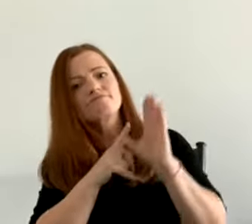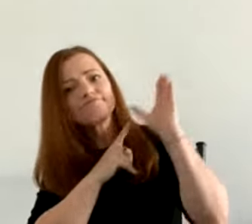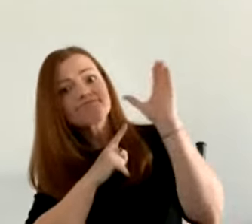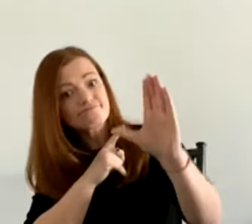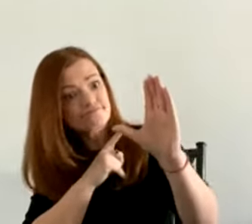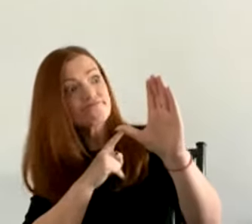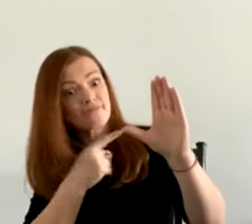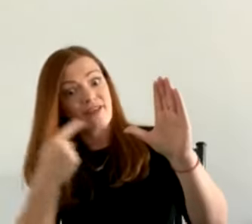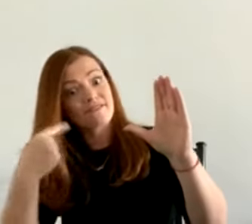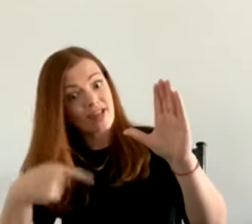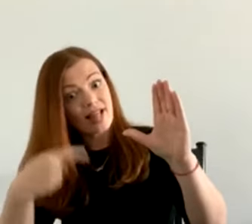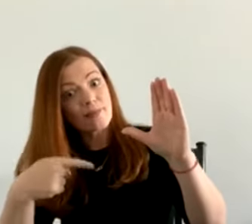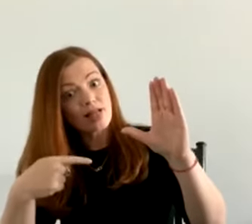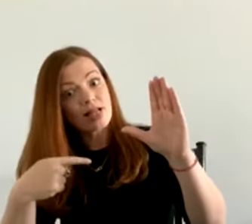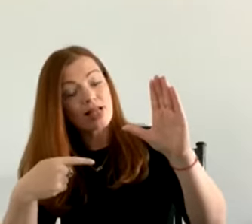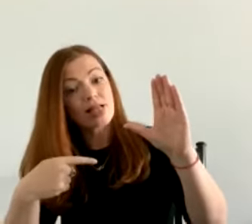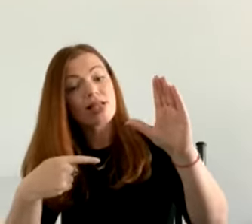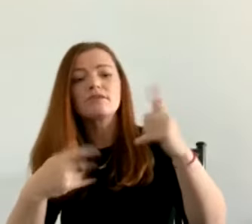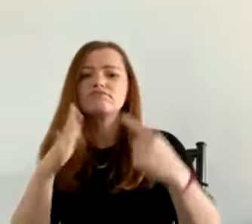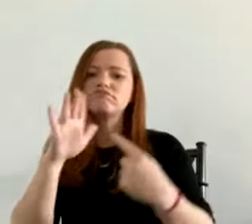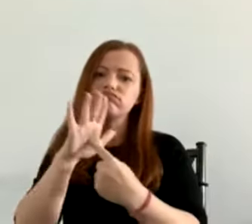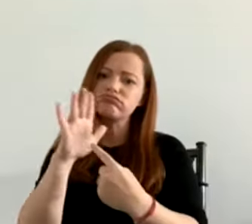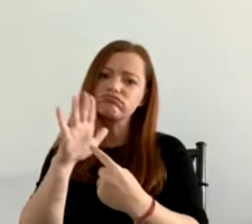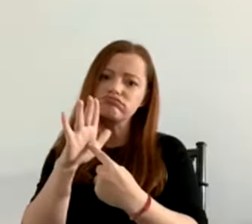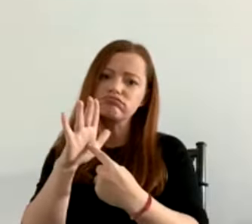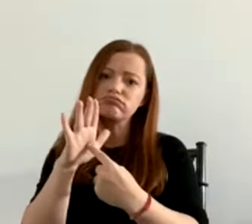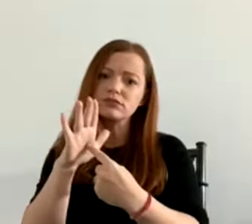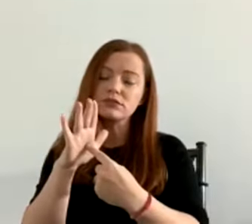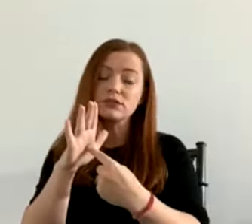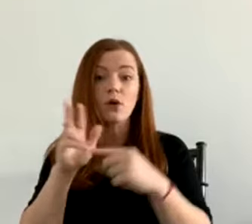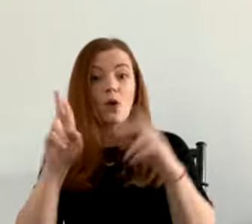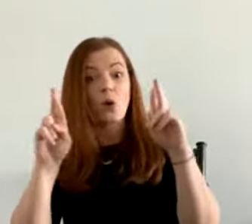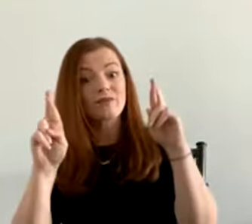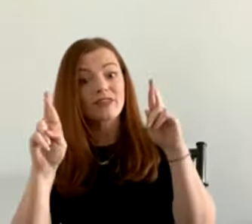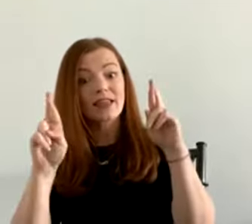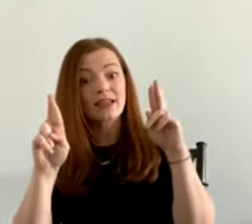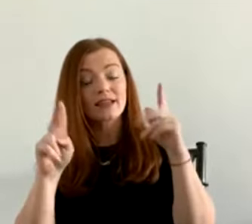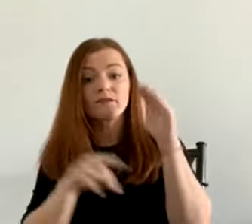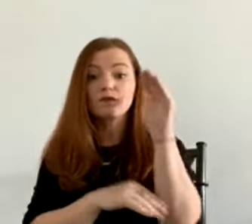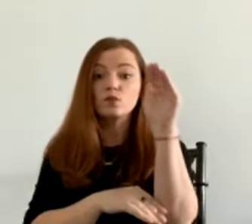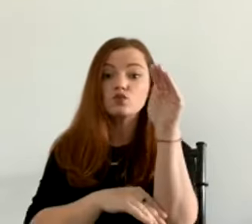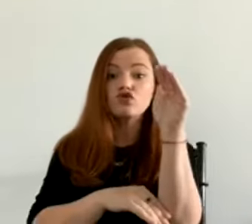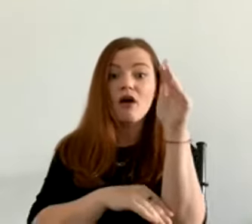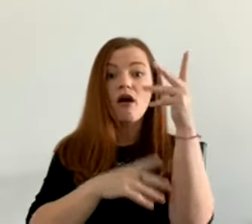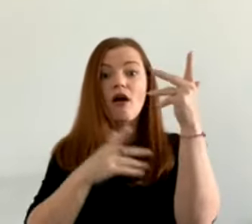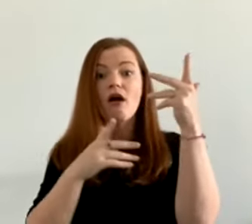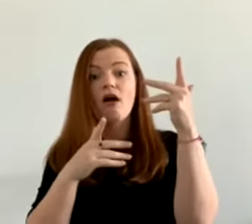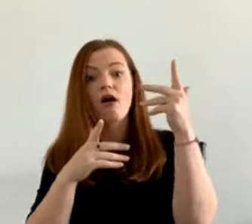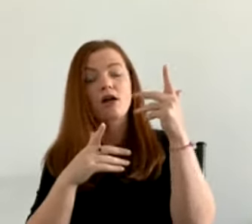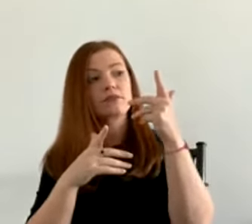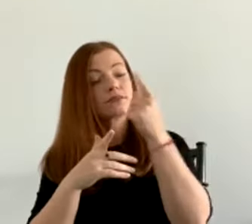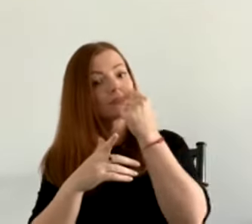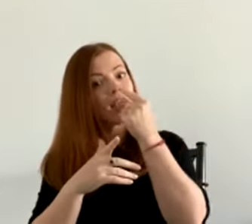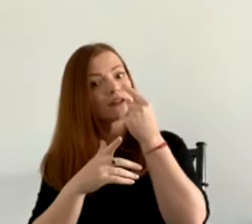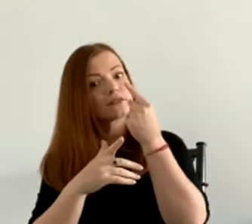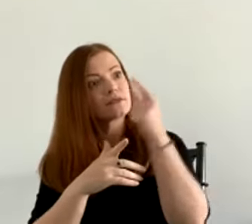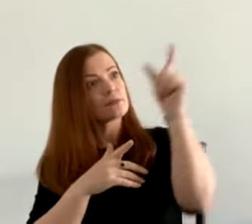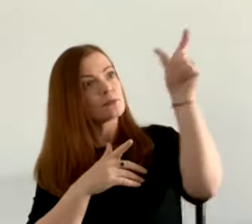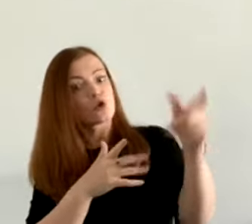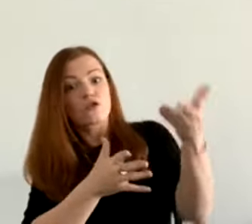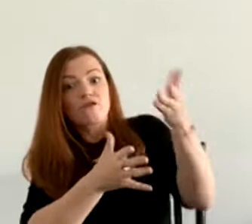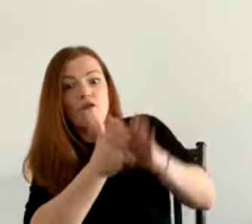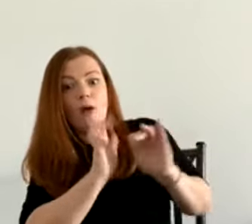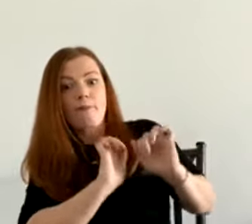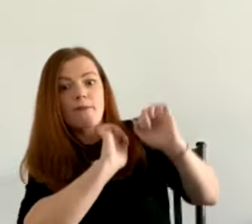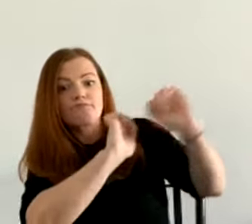given, and it's really important. And hopefully at some point in the future, I'm hoping to get someone from Zoe Glossier onto a